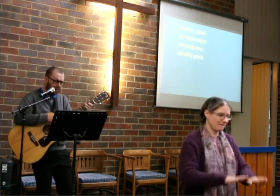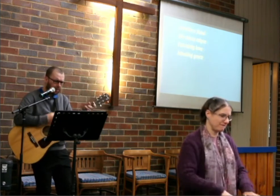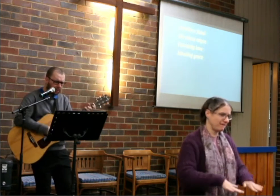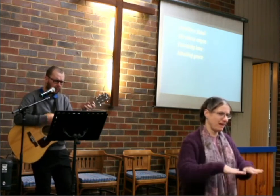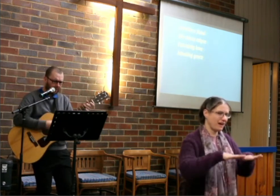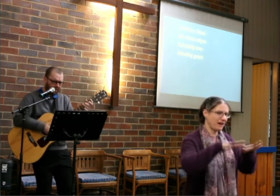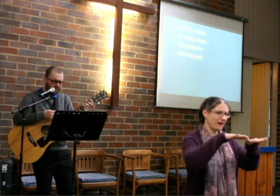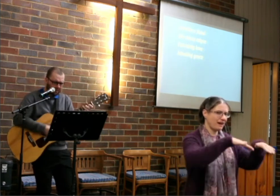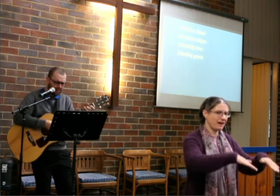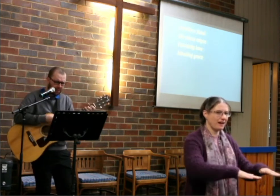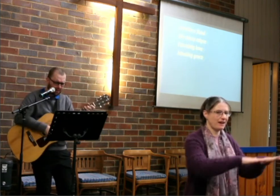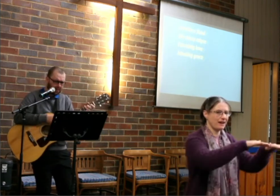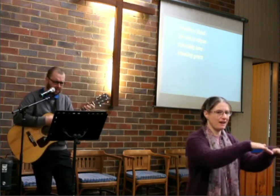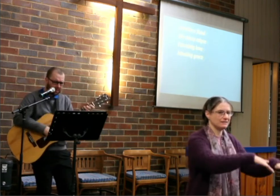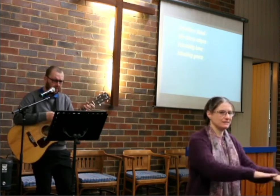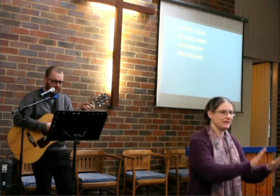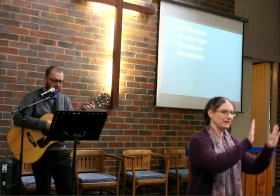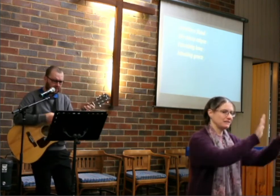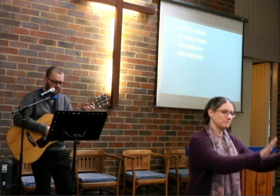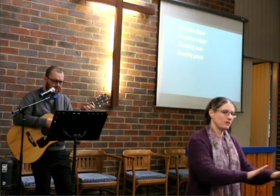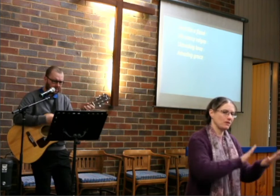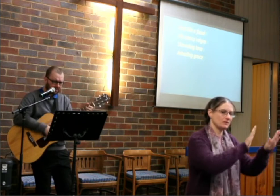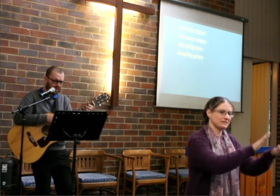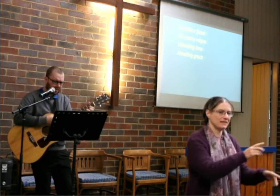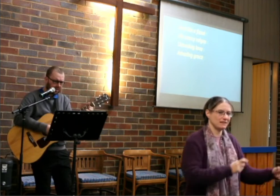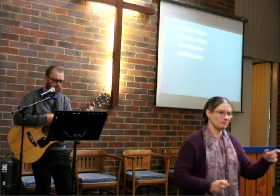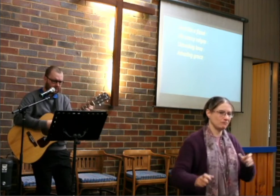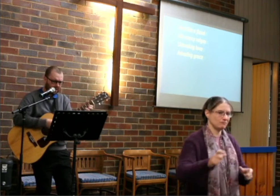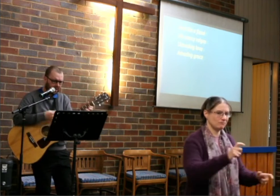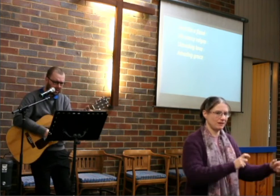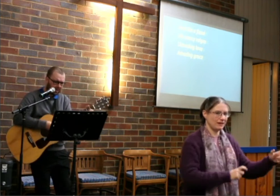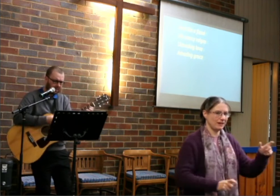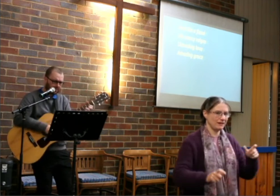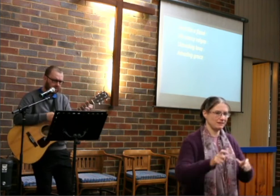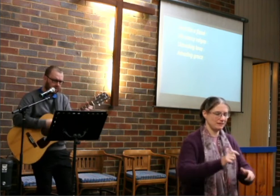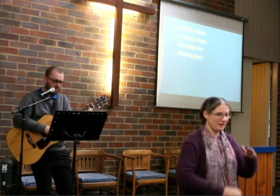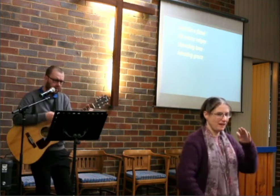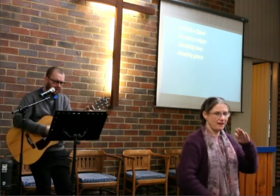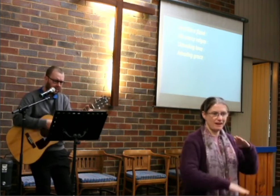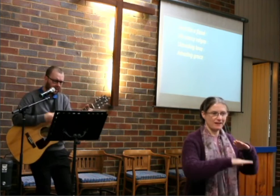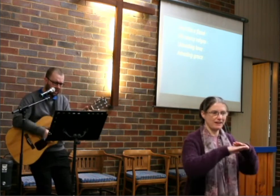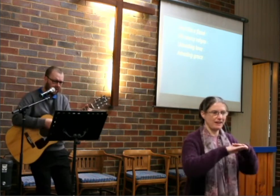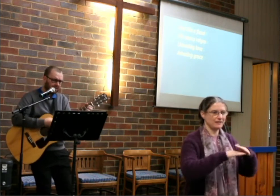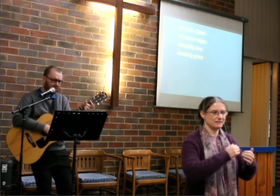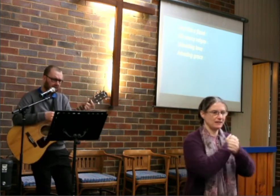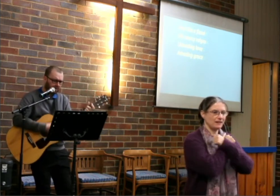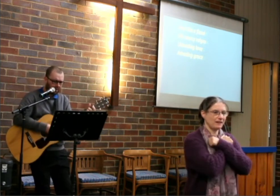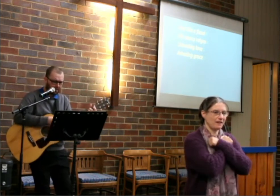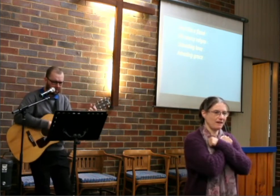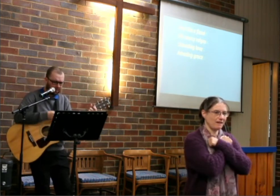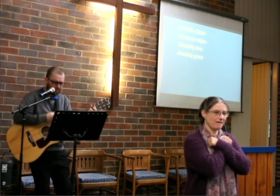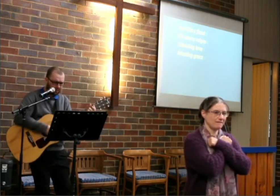a flood, His mercy reigns, unending